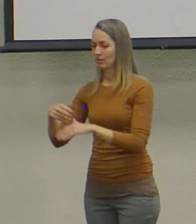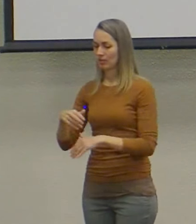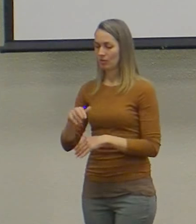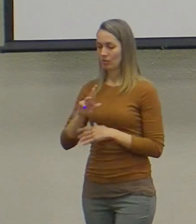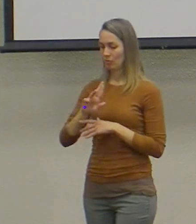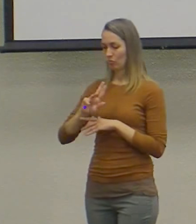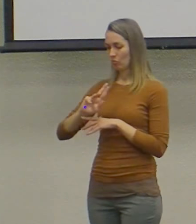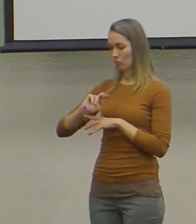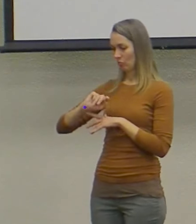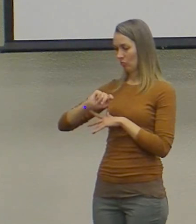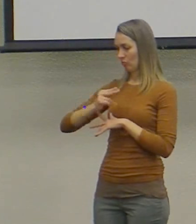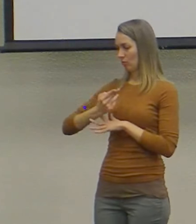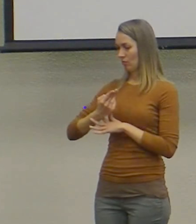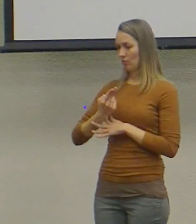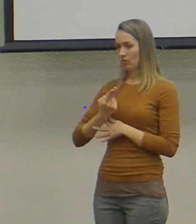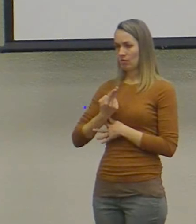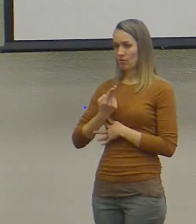after